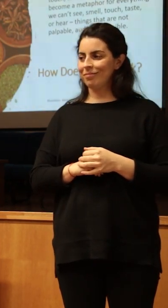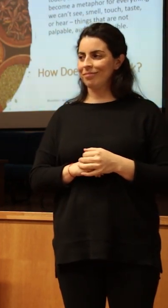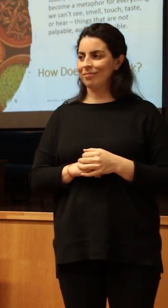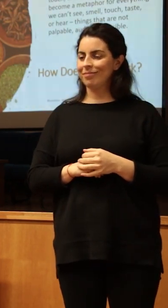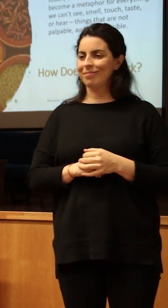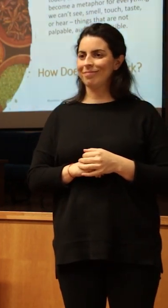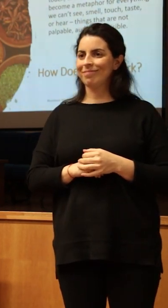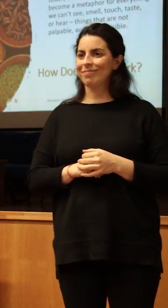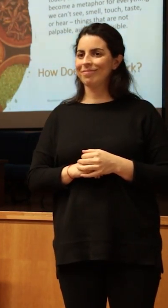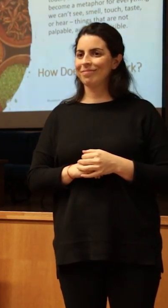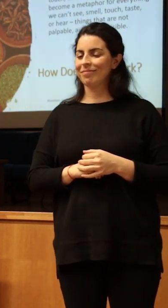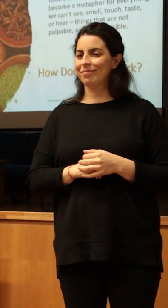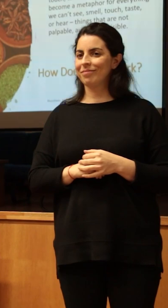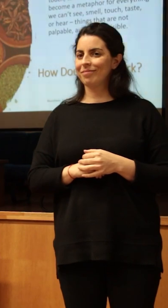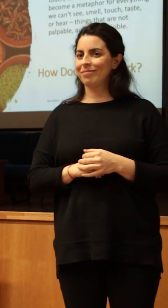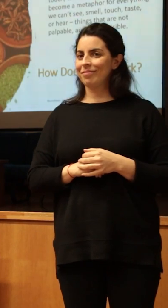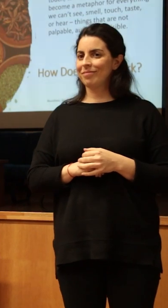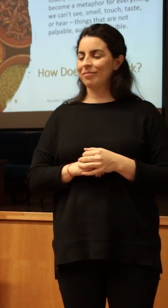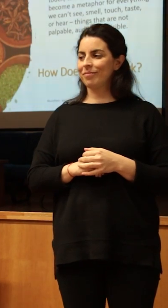maybe.